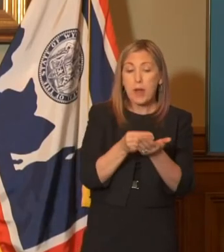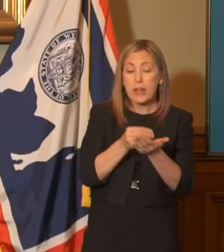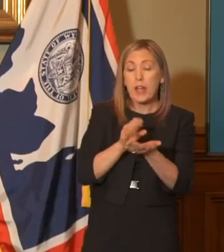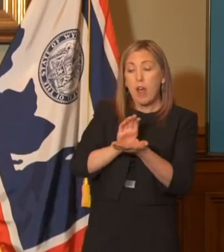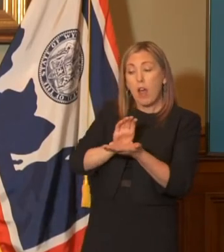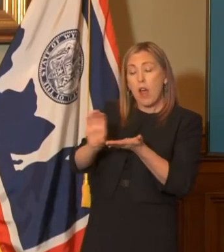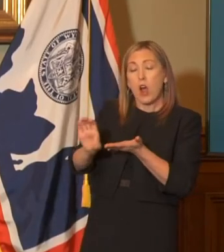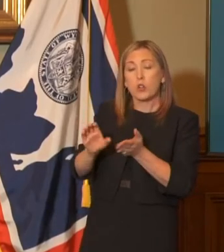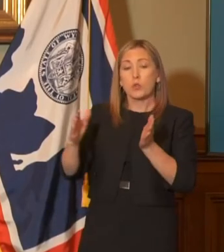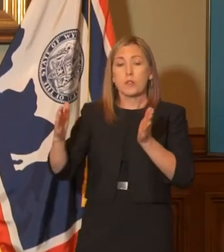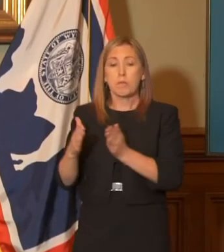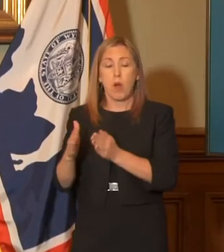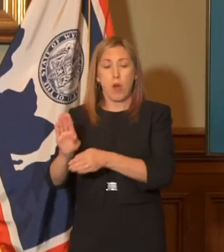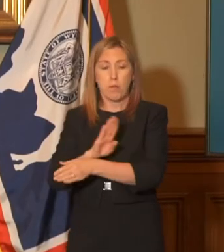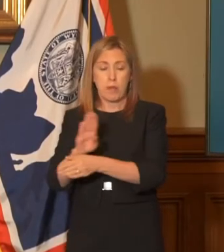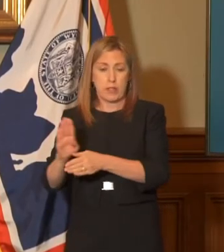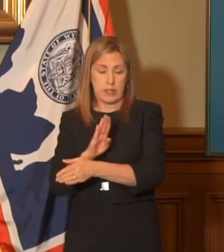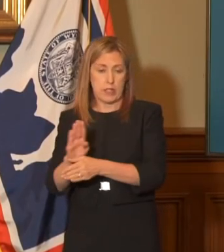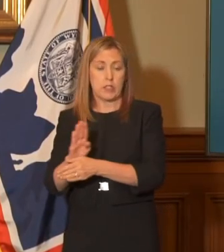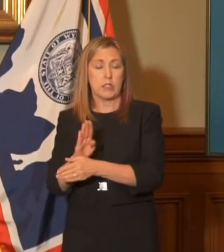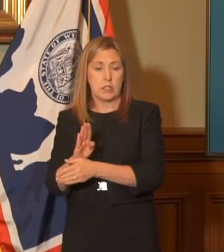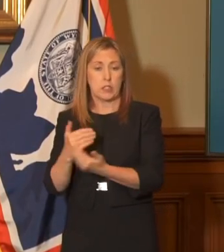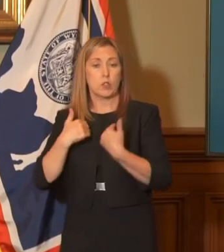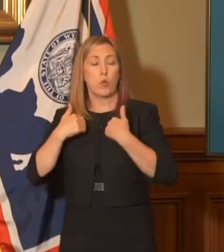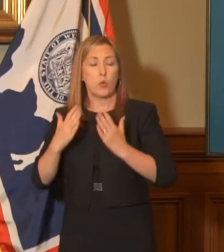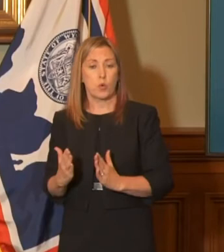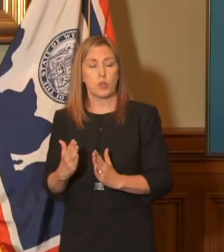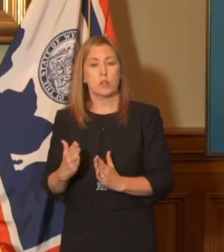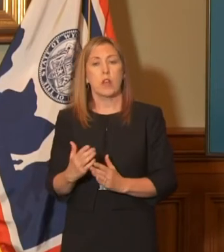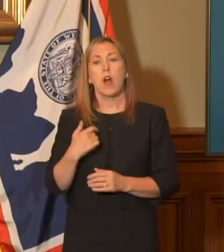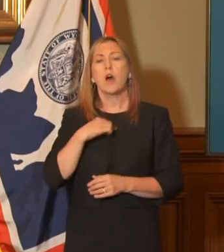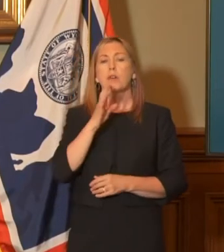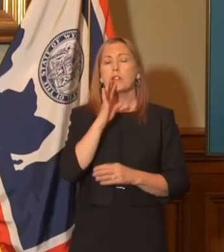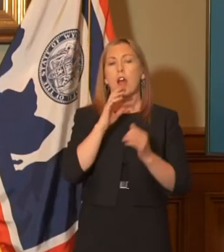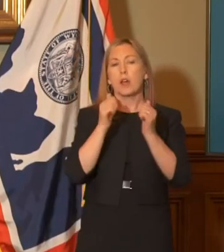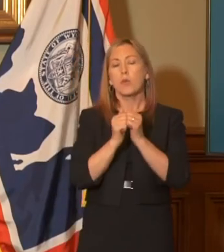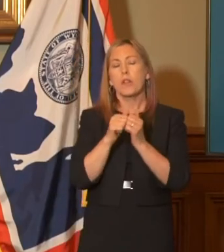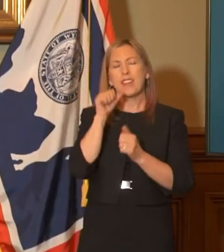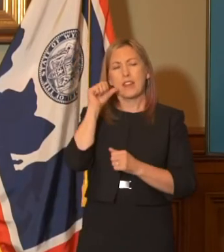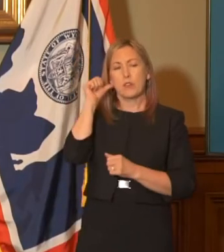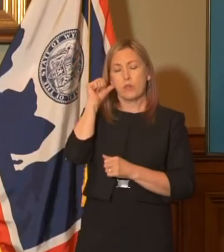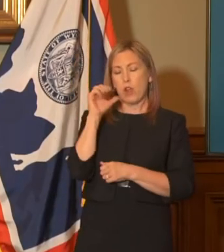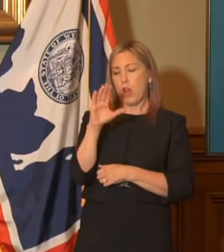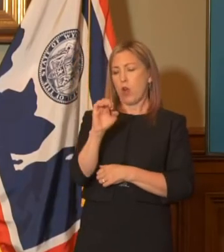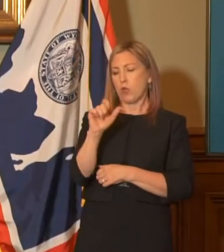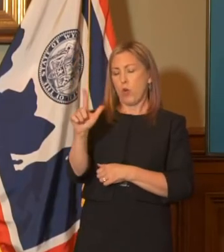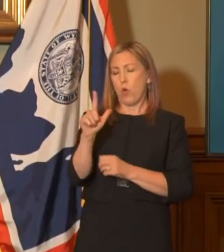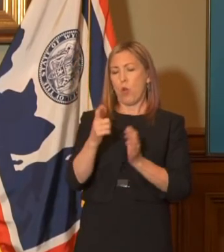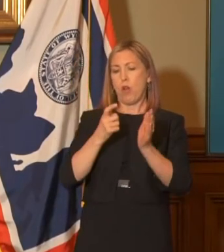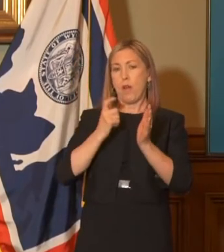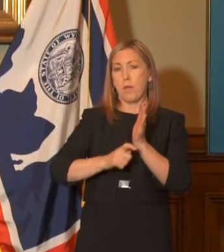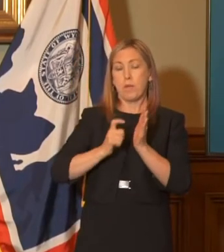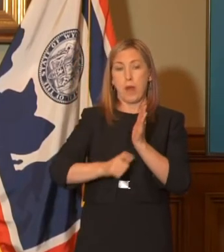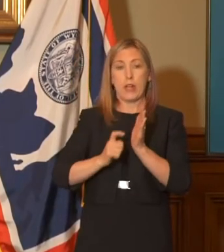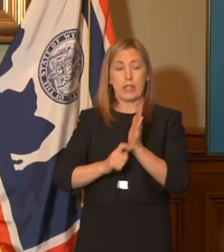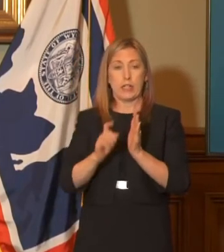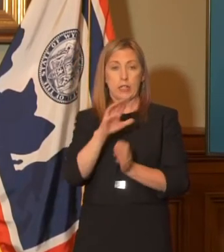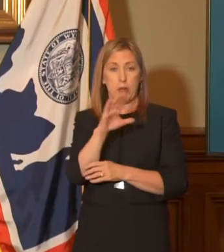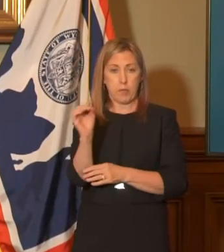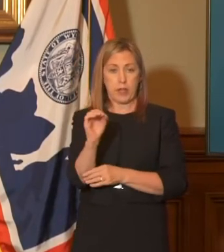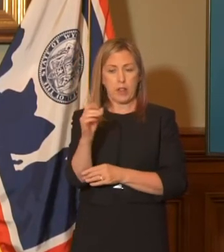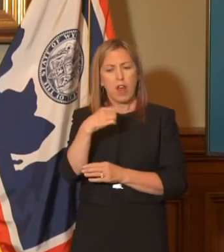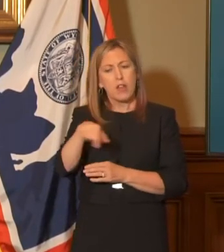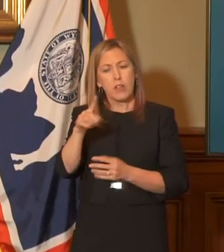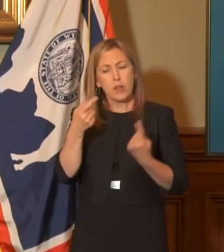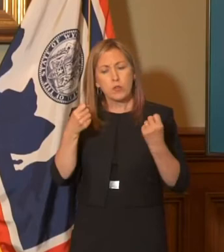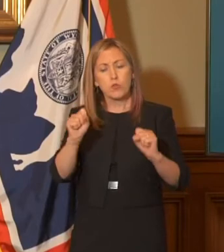just yesterday I was talking to one of the coal mining companies that is really trying to do